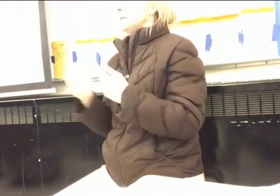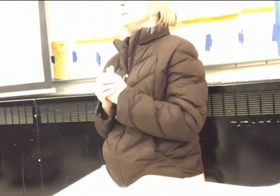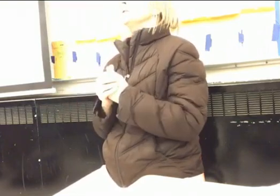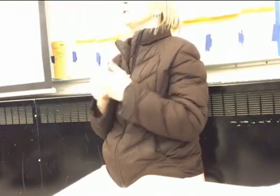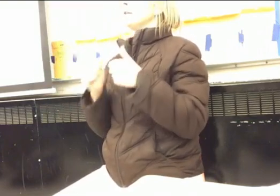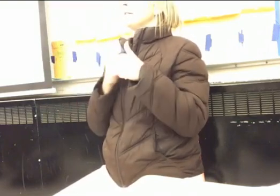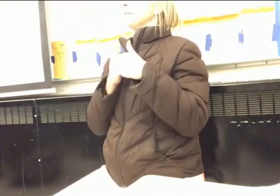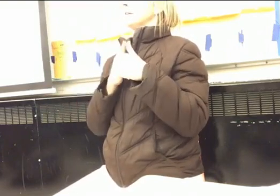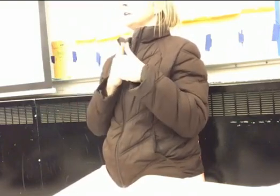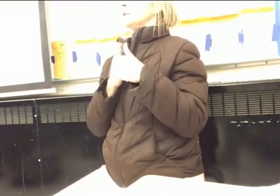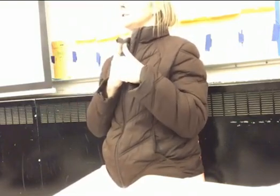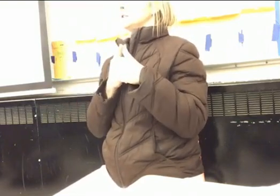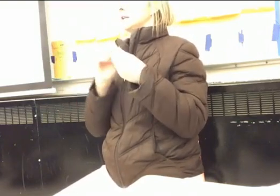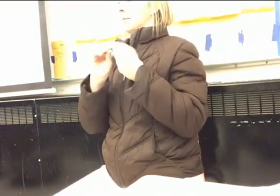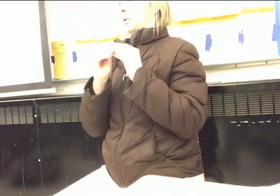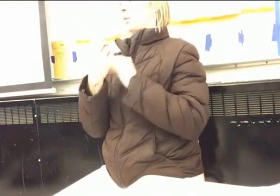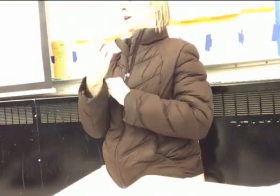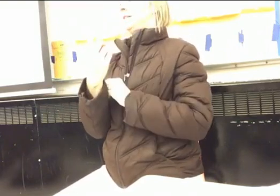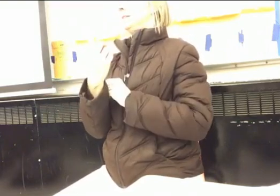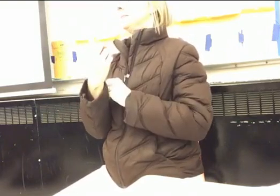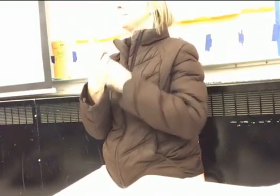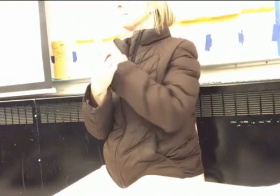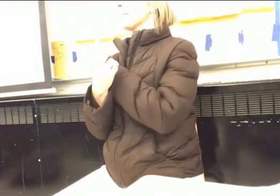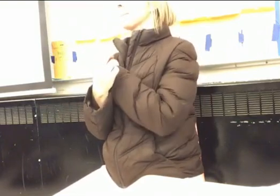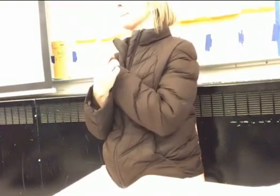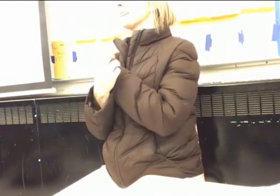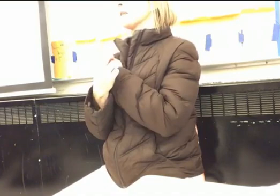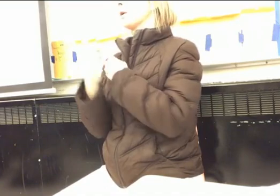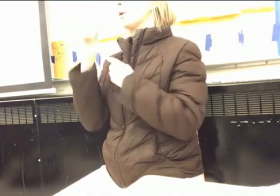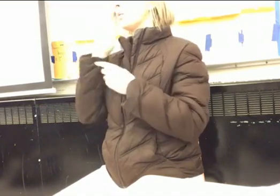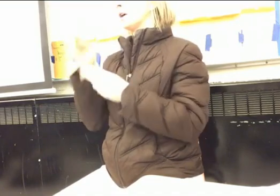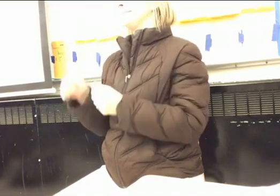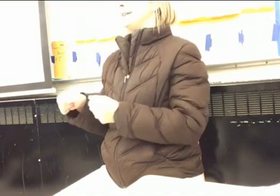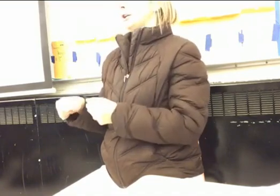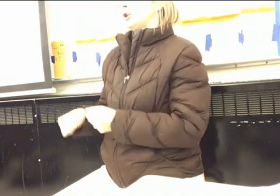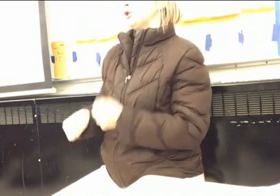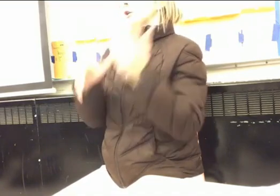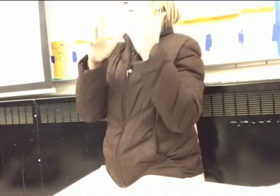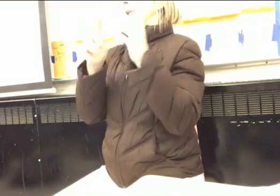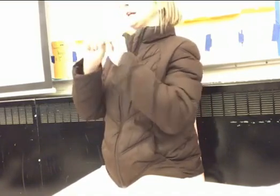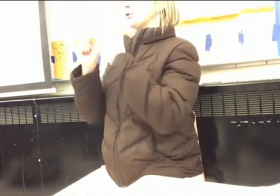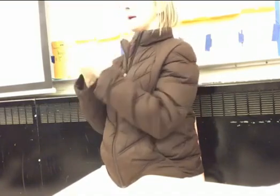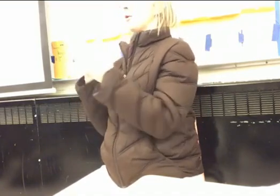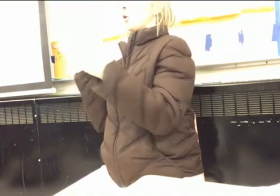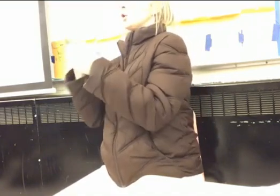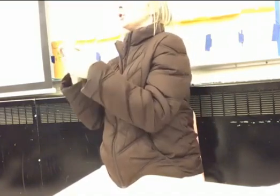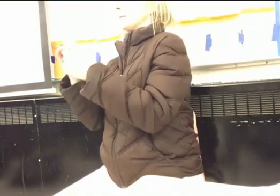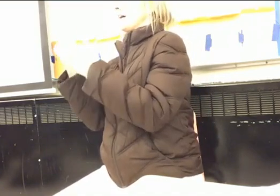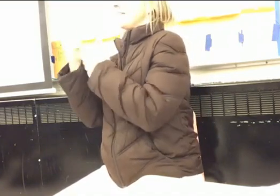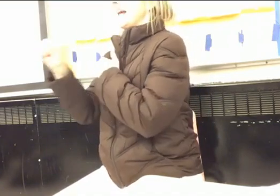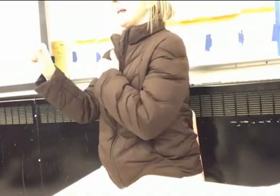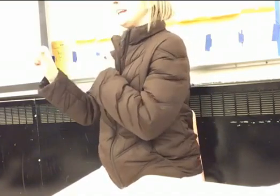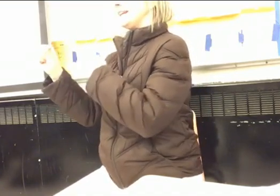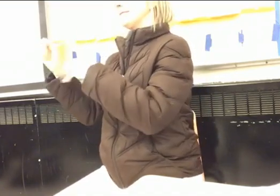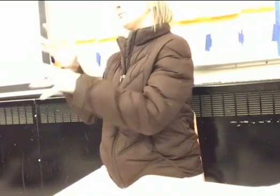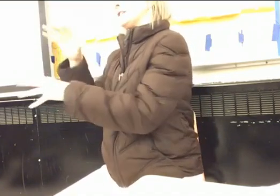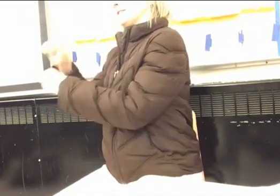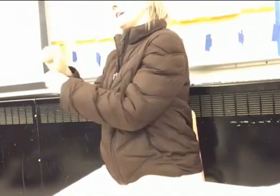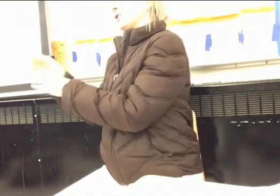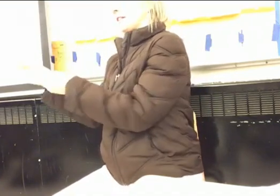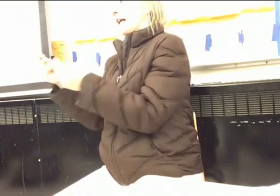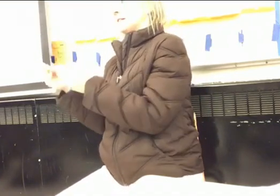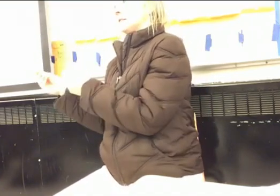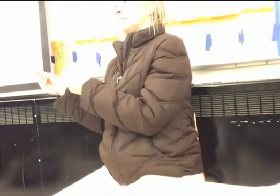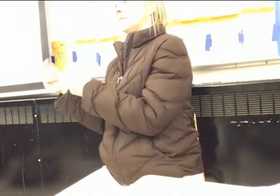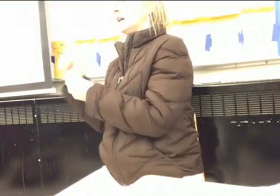one, if you want to put a number one next to it, this is going to terminate tribal ownership of most reservation land. It is no longer